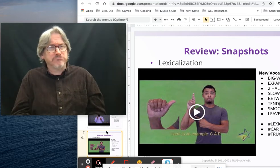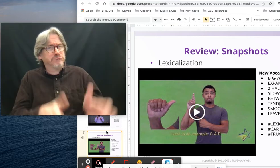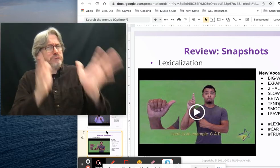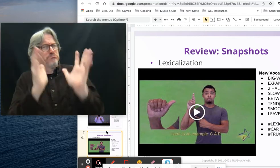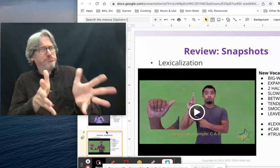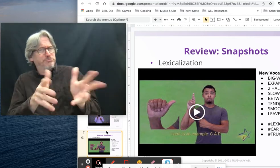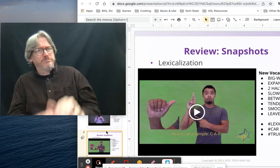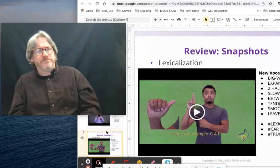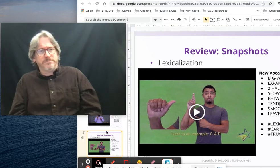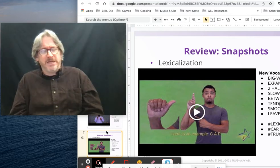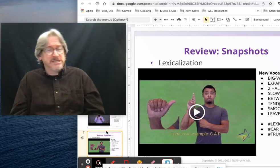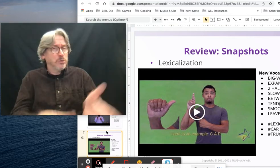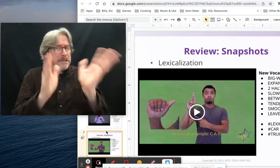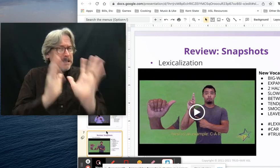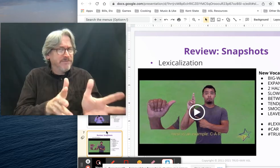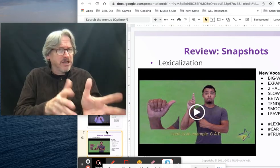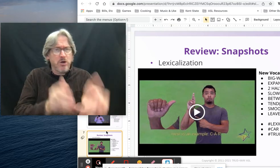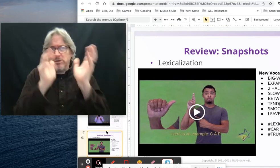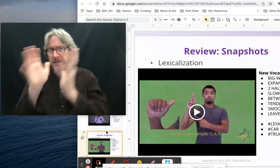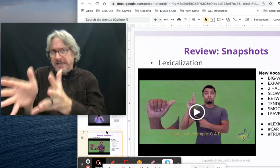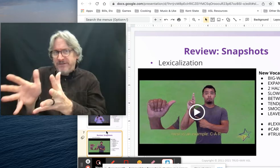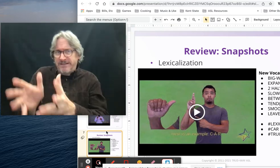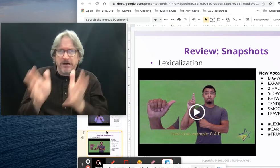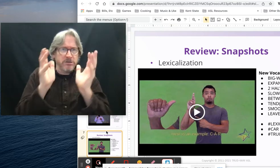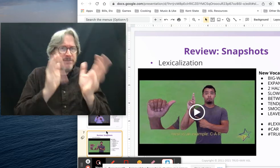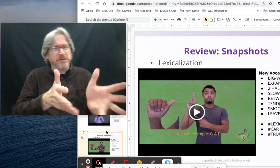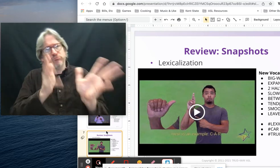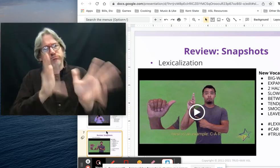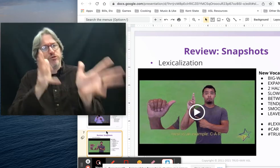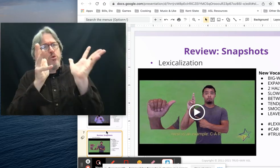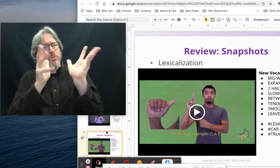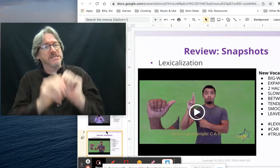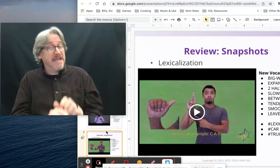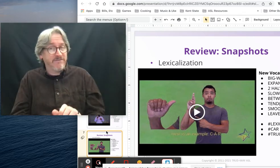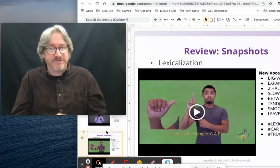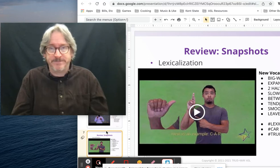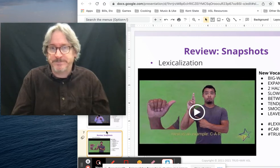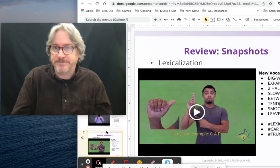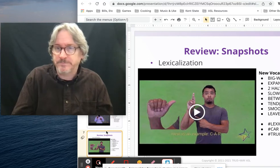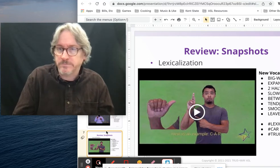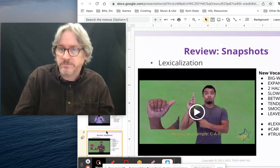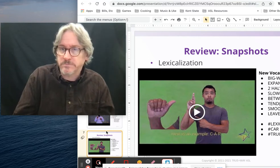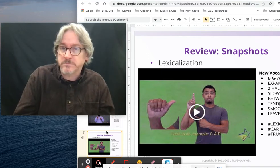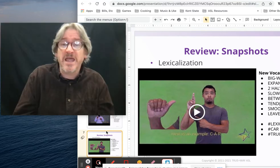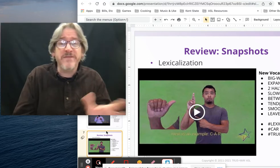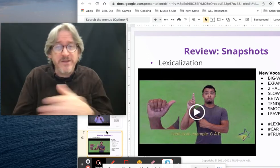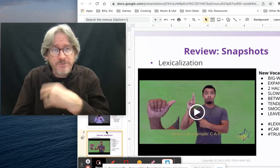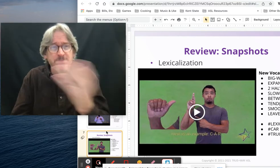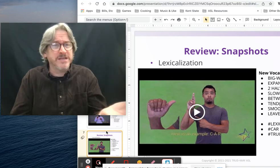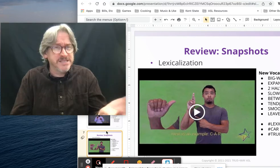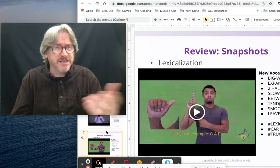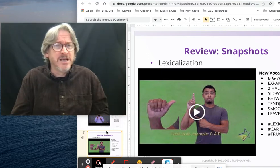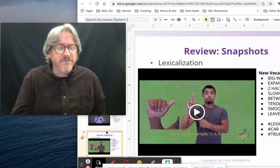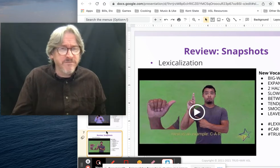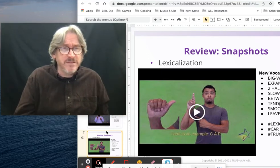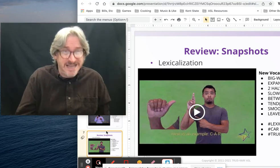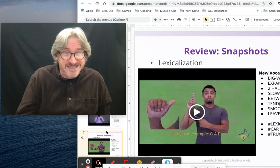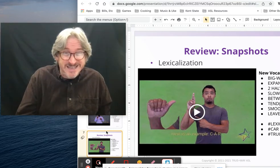it. Like, so leave it alone, leave it there, or something, or what's left. And then the three things